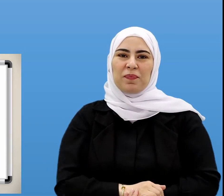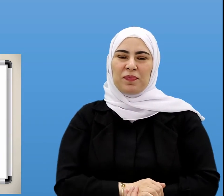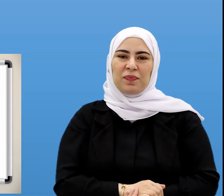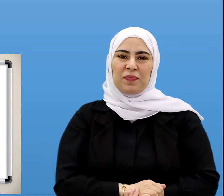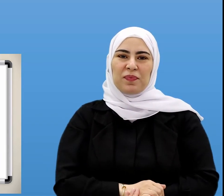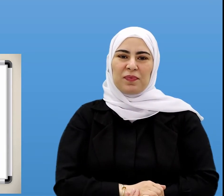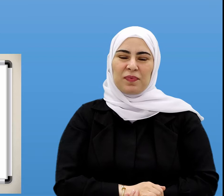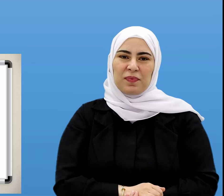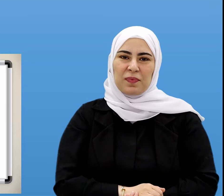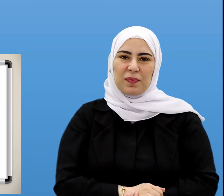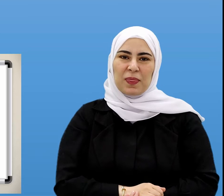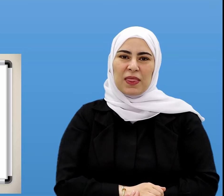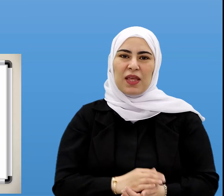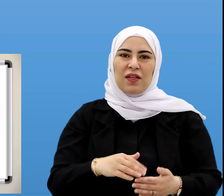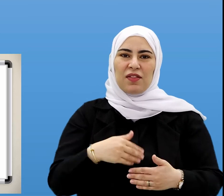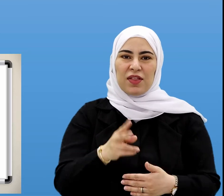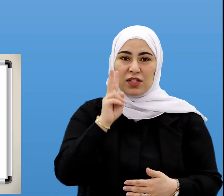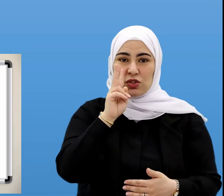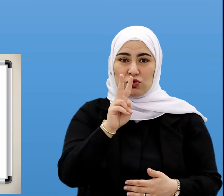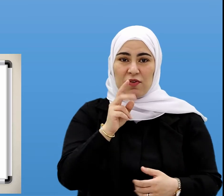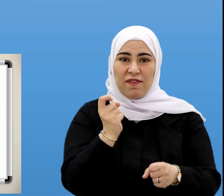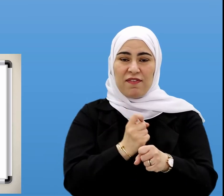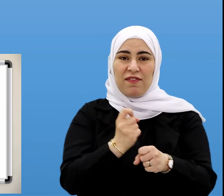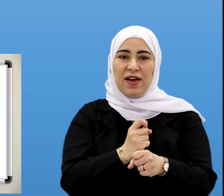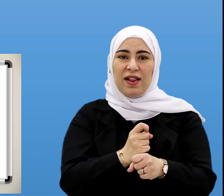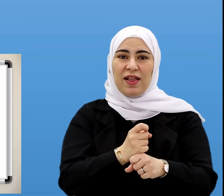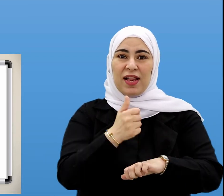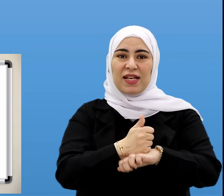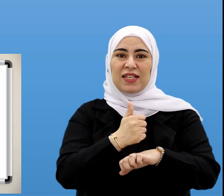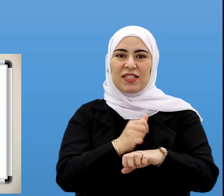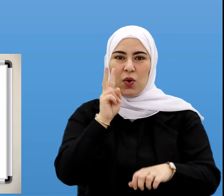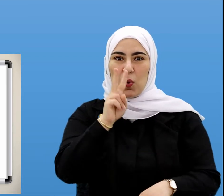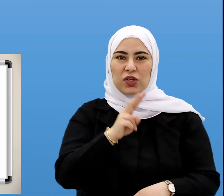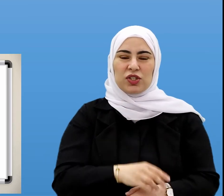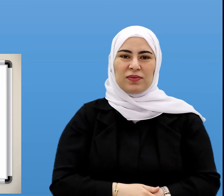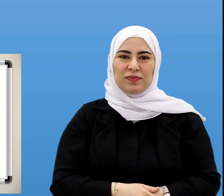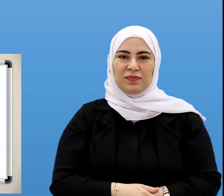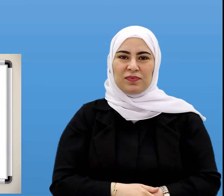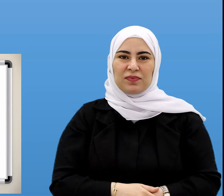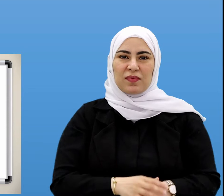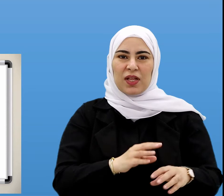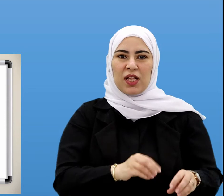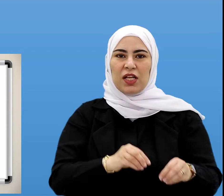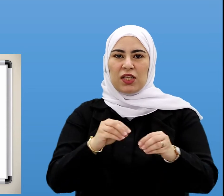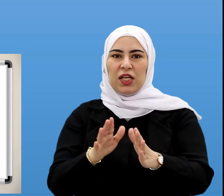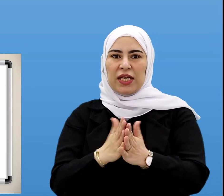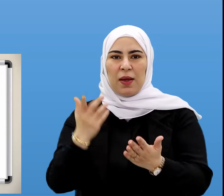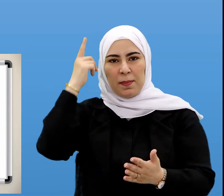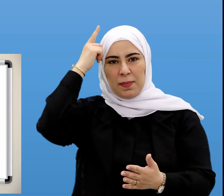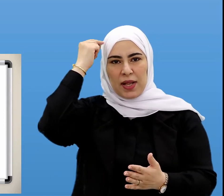refers to the ability is watch. We have an exercise from the workbook, page 7, exercise